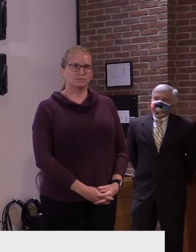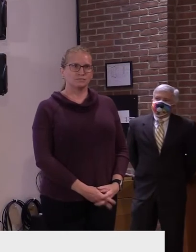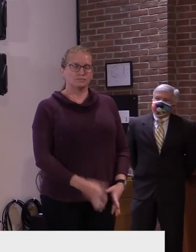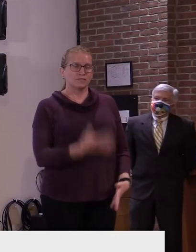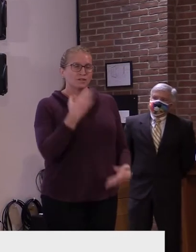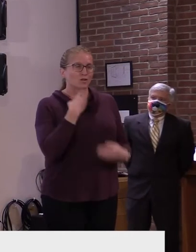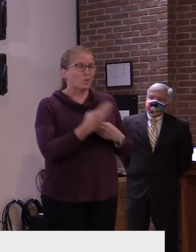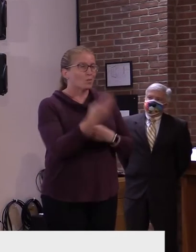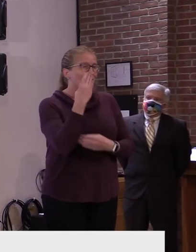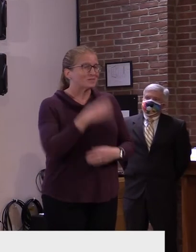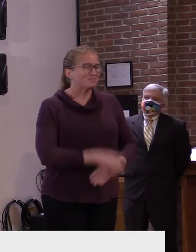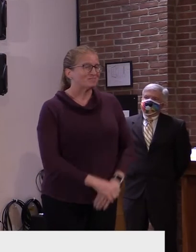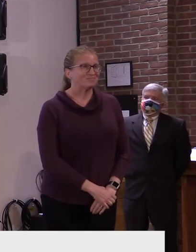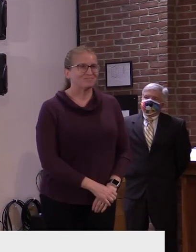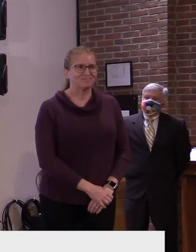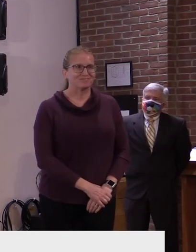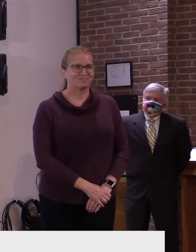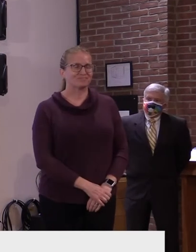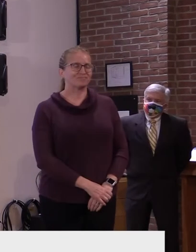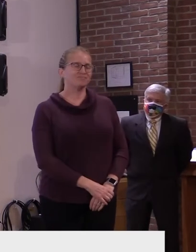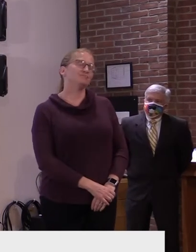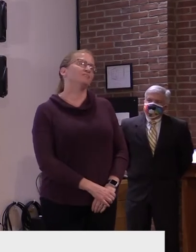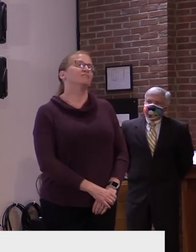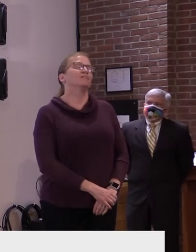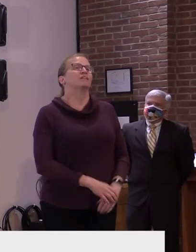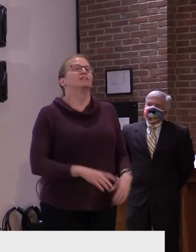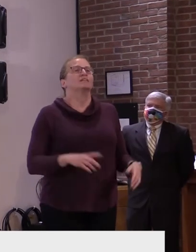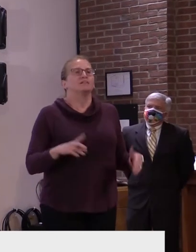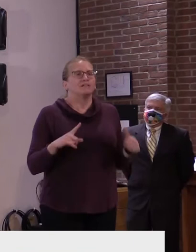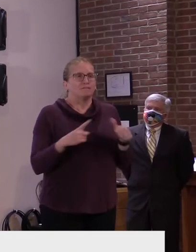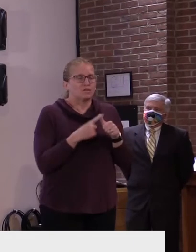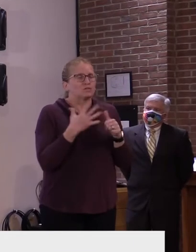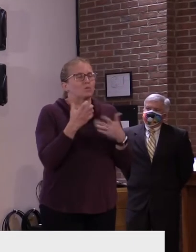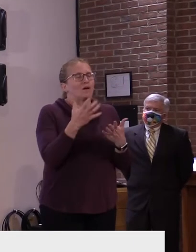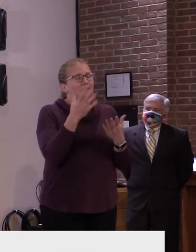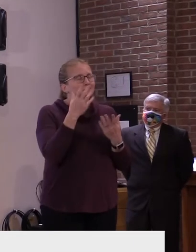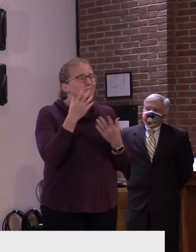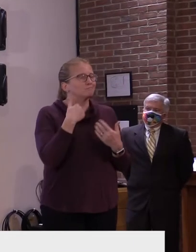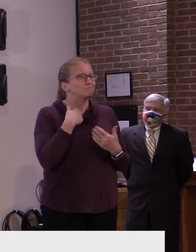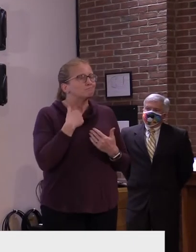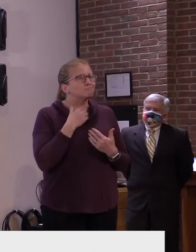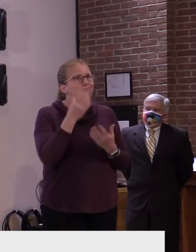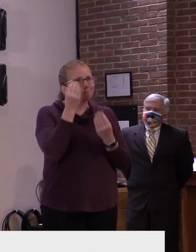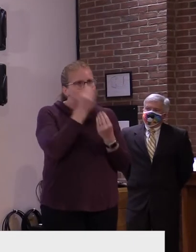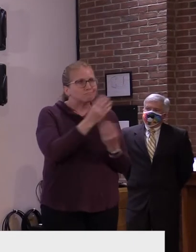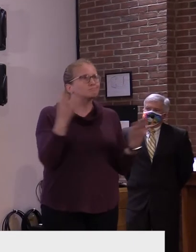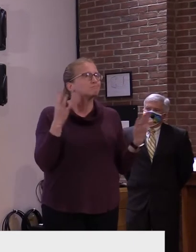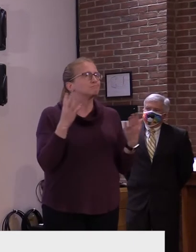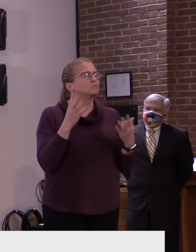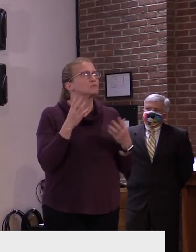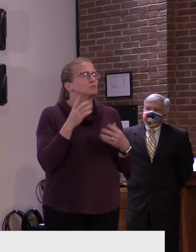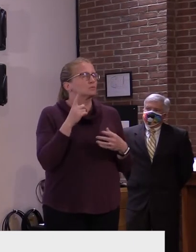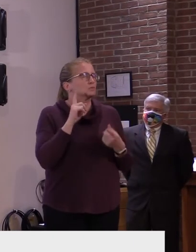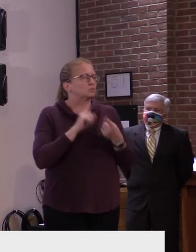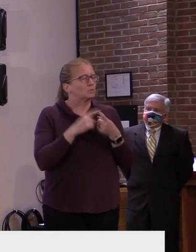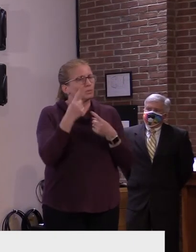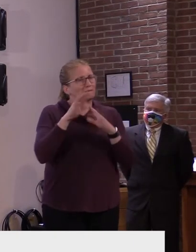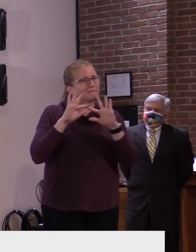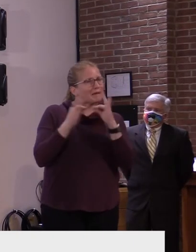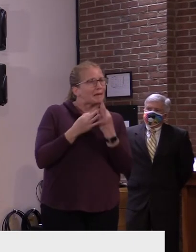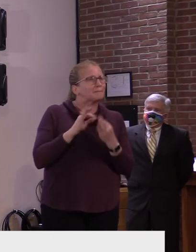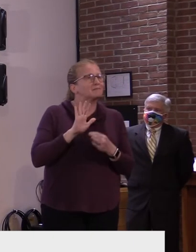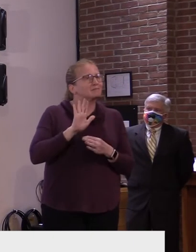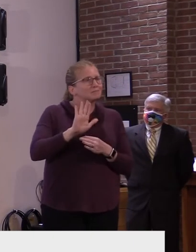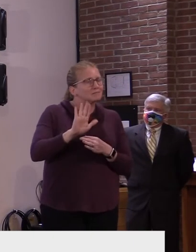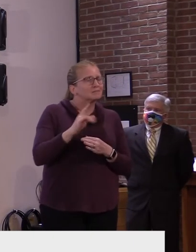good morning i'd like to start by expressing our deepest condolences to the loved ones of a vermonter whose recent